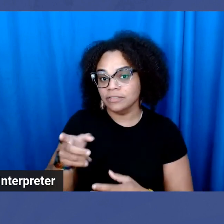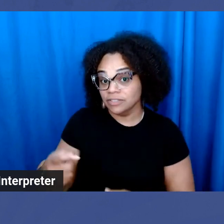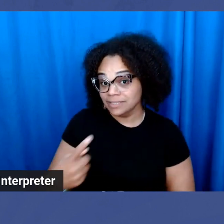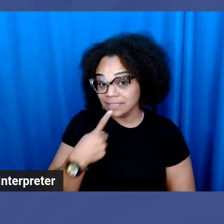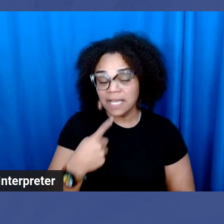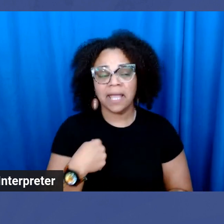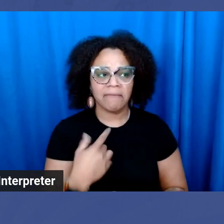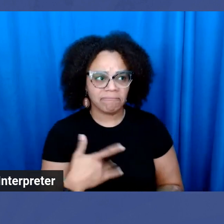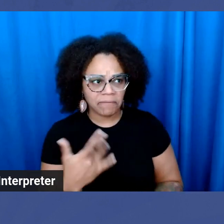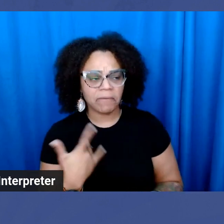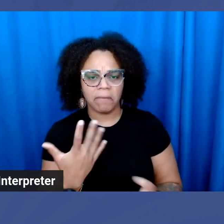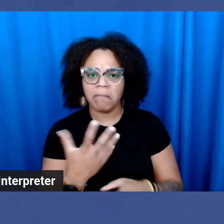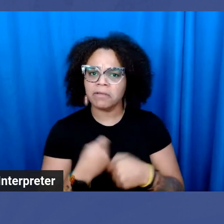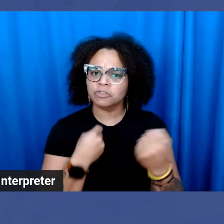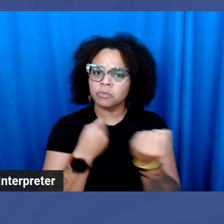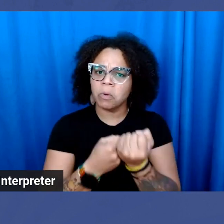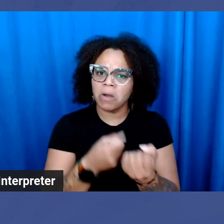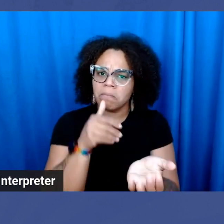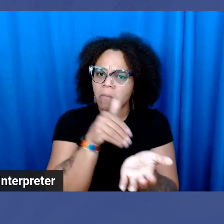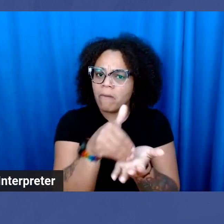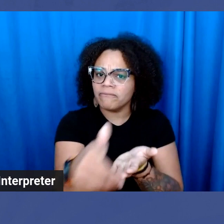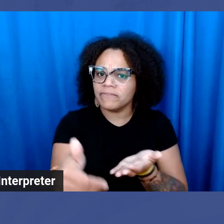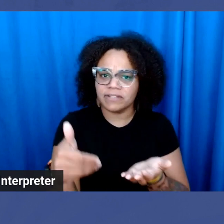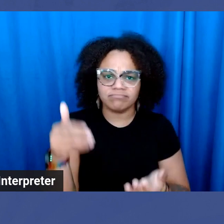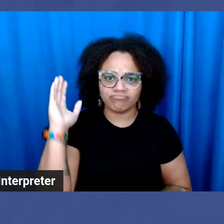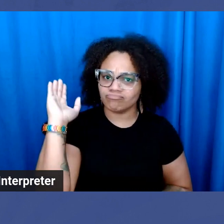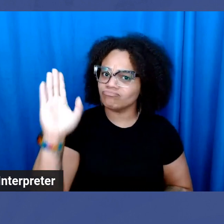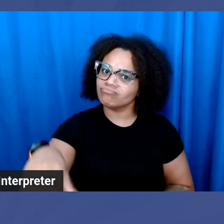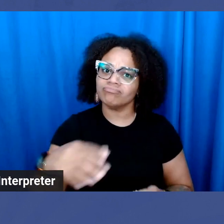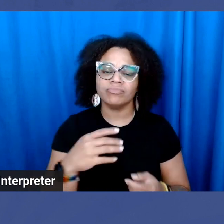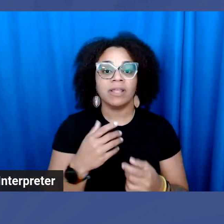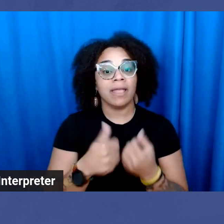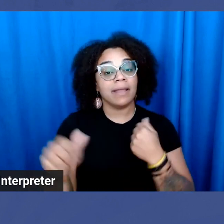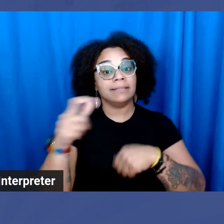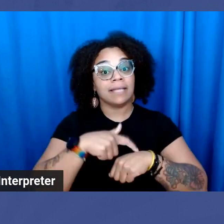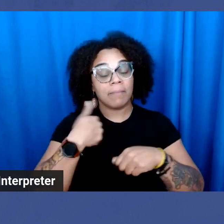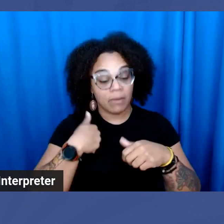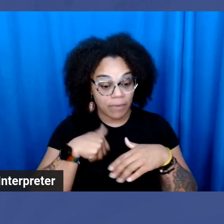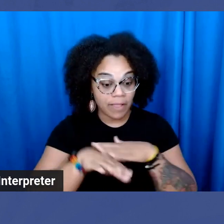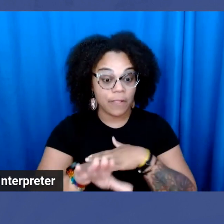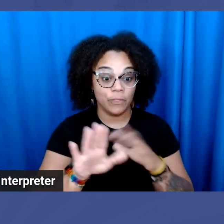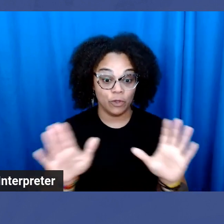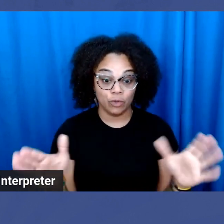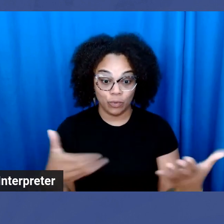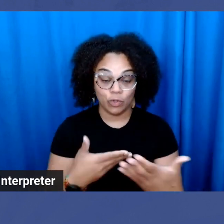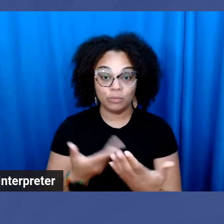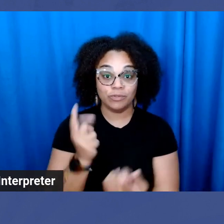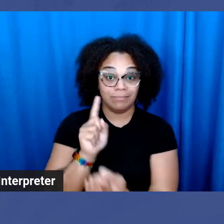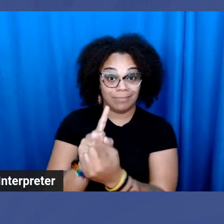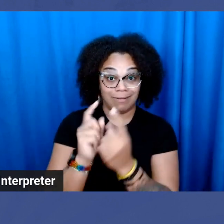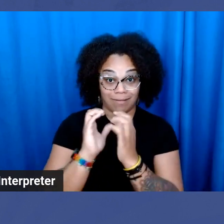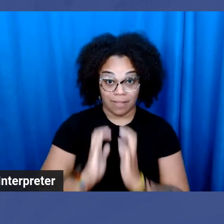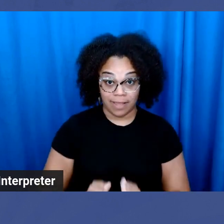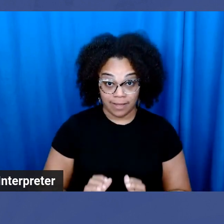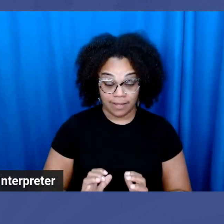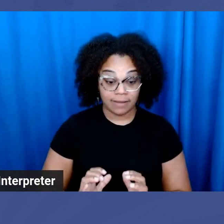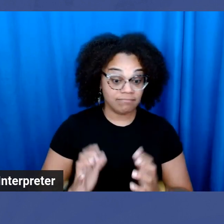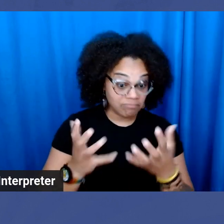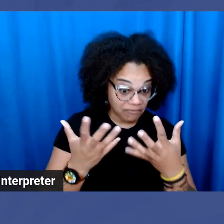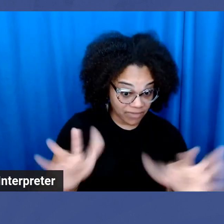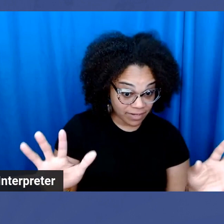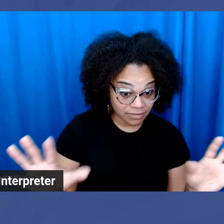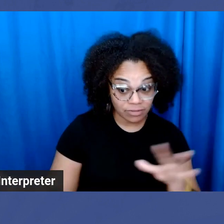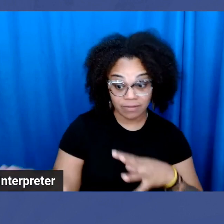constant basis. I feel like any time I went into a room to see a client and came out of it, I was